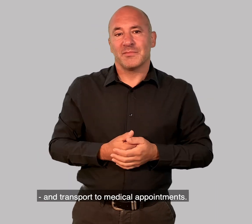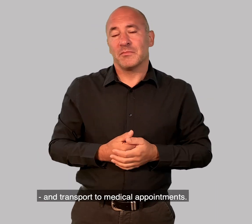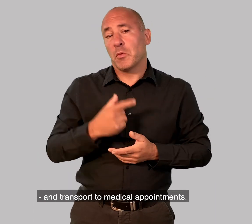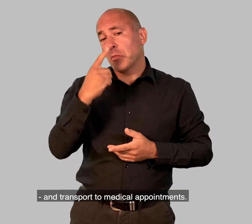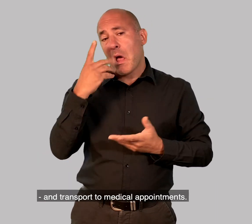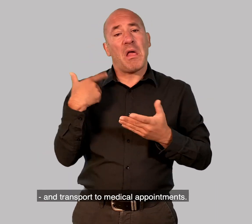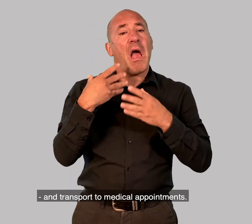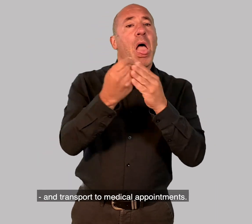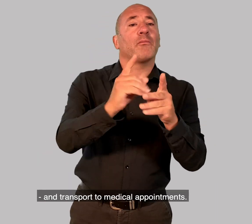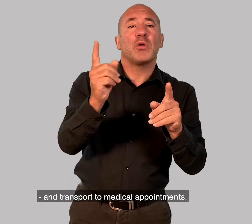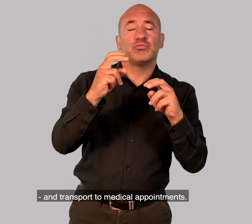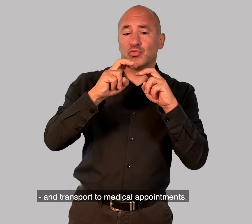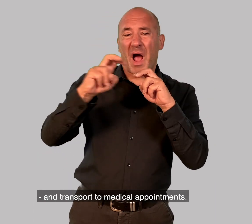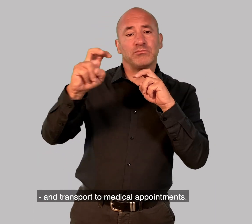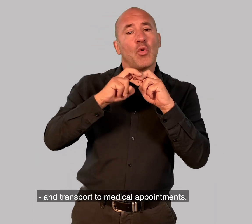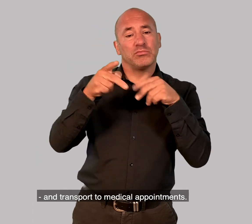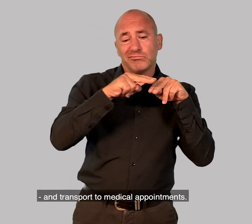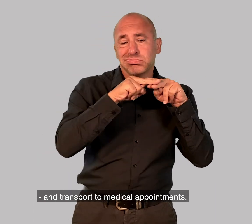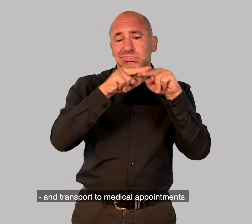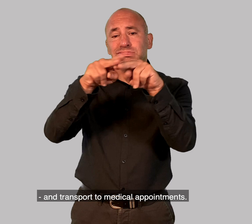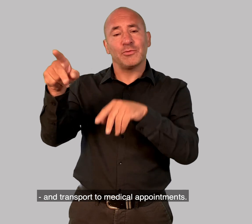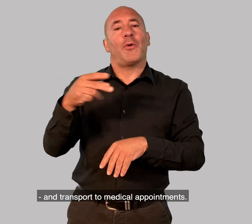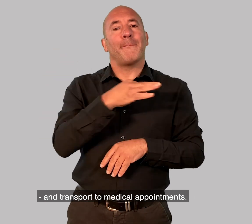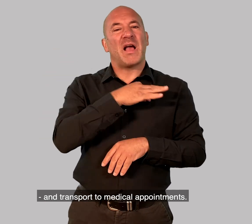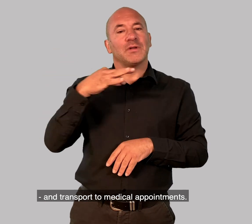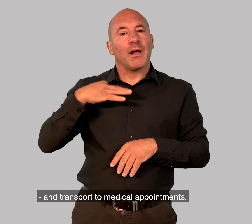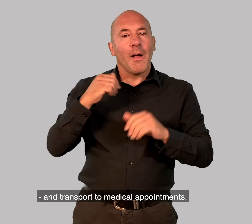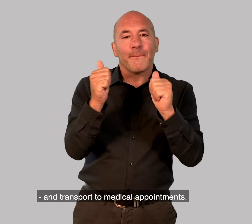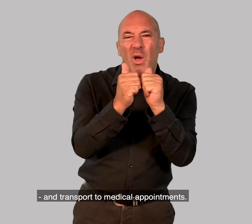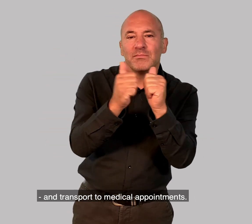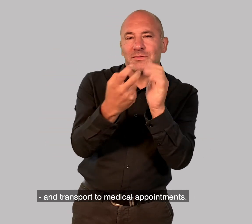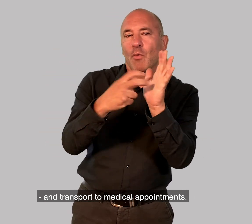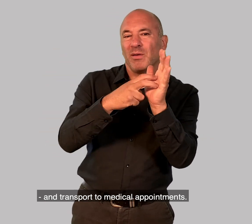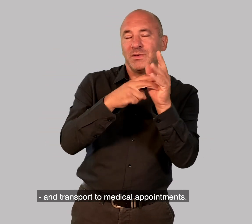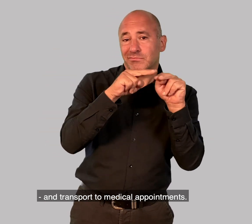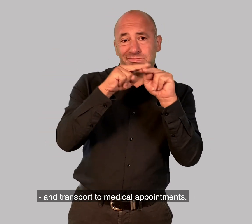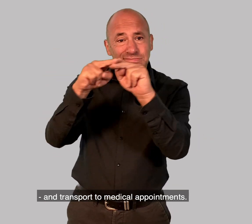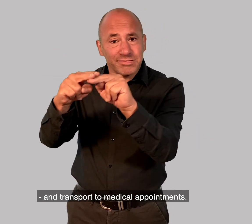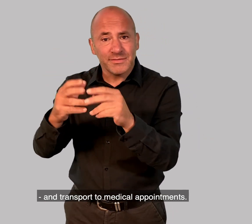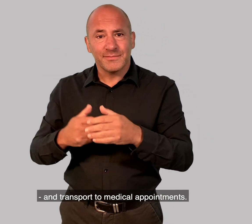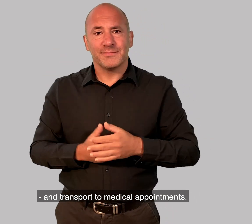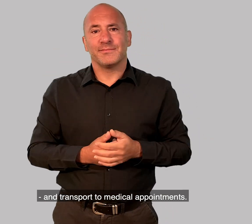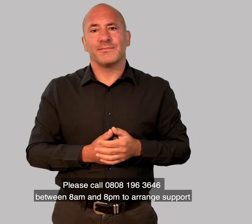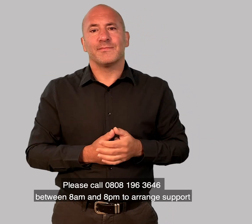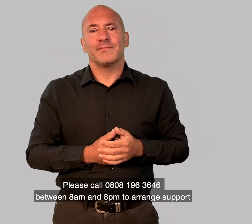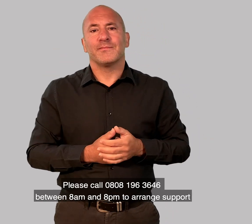And transport to medical appointments. please call